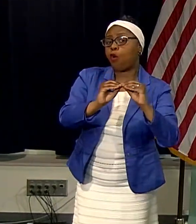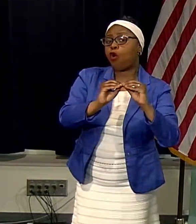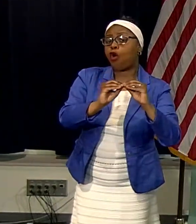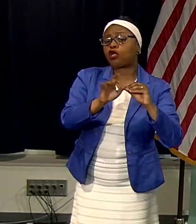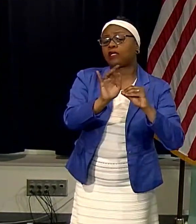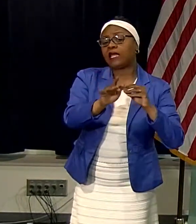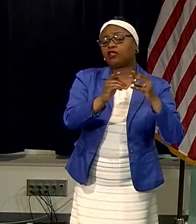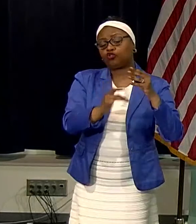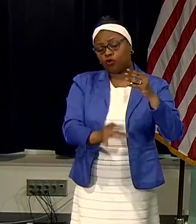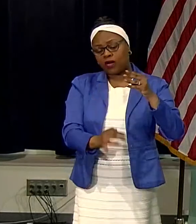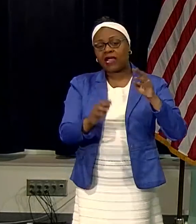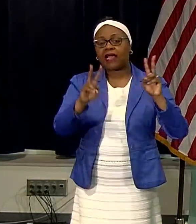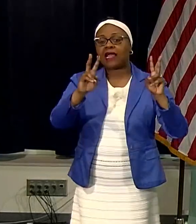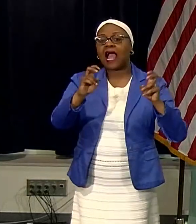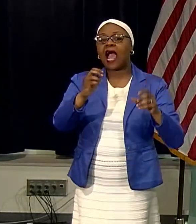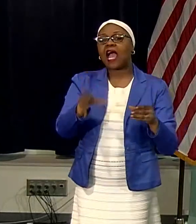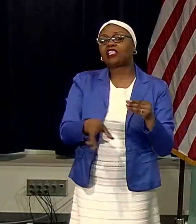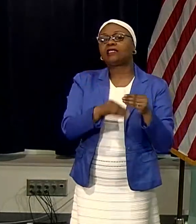additional assistance.